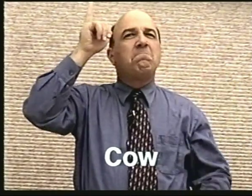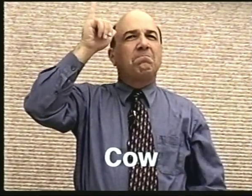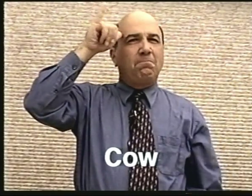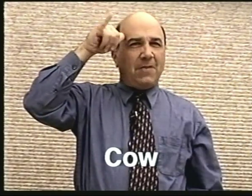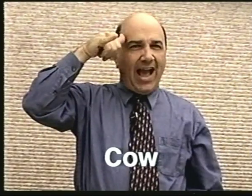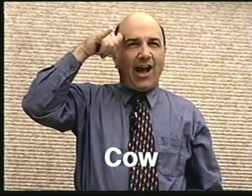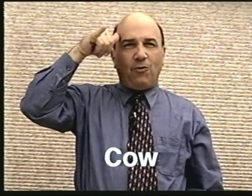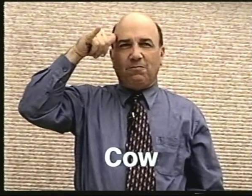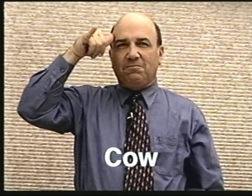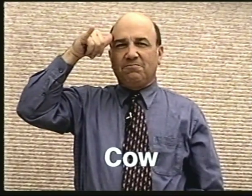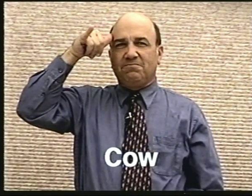cow.